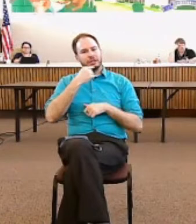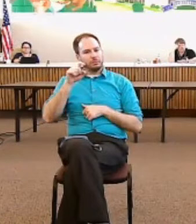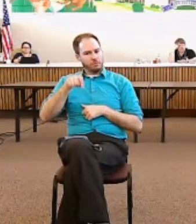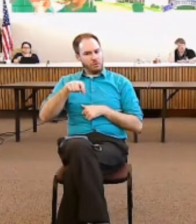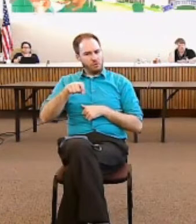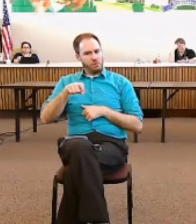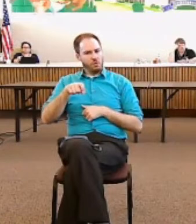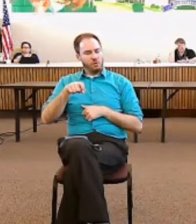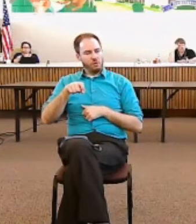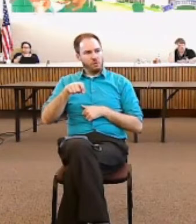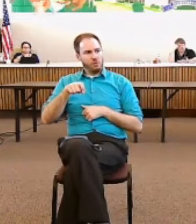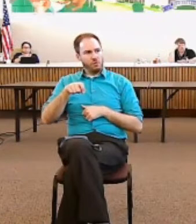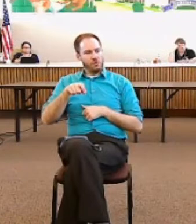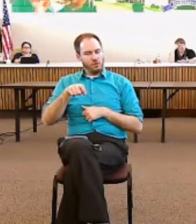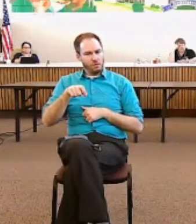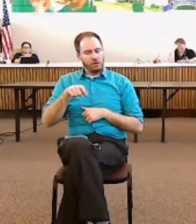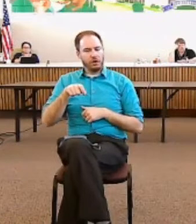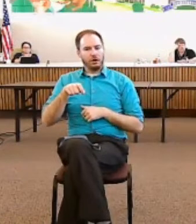get